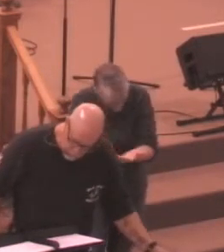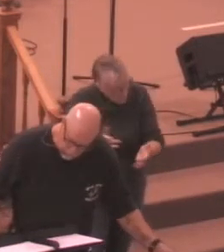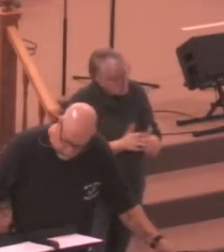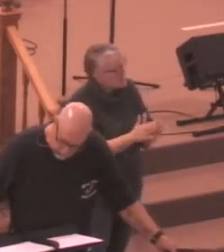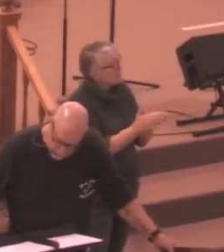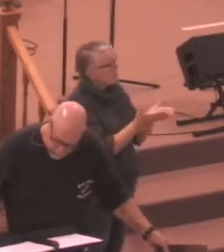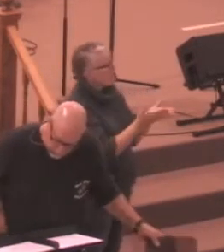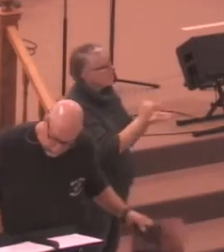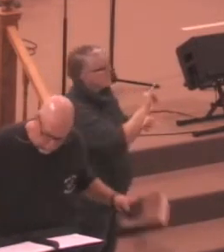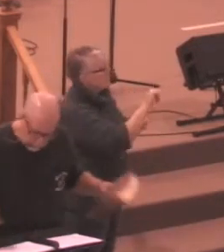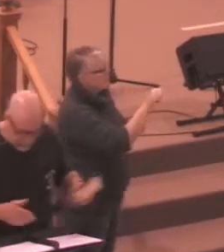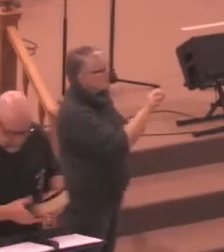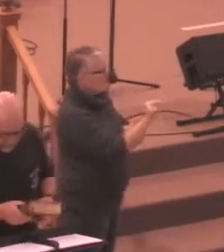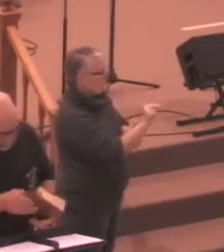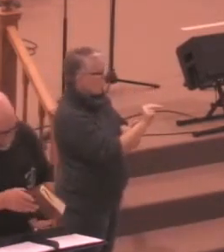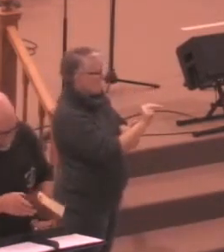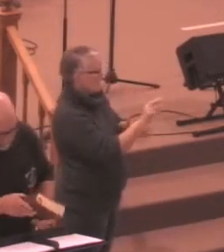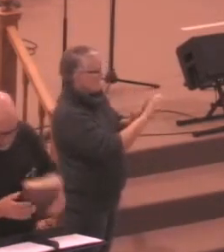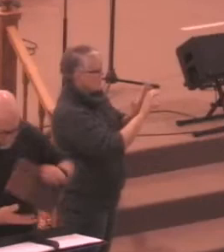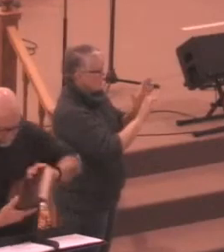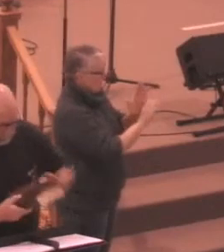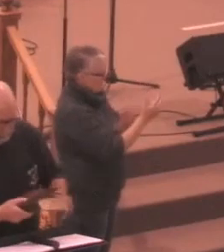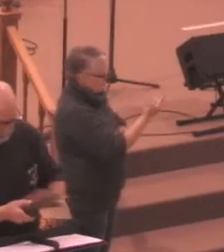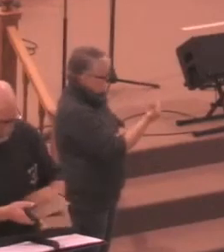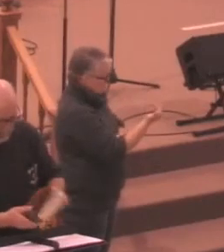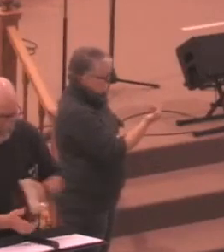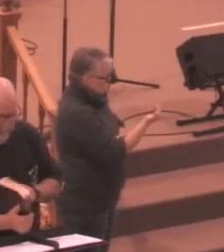Bibles to John 13.